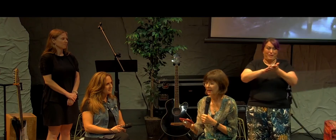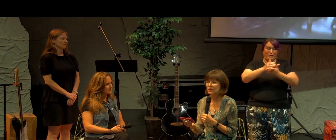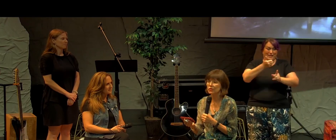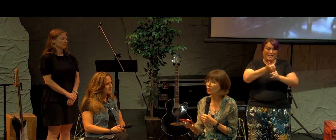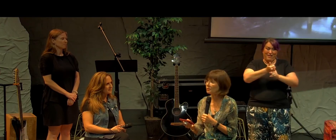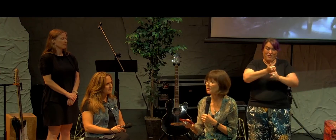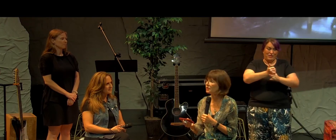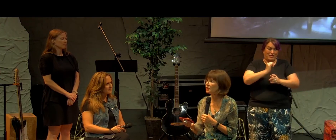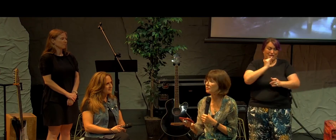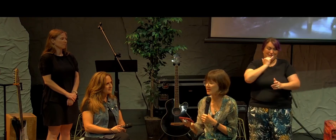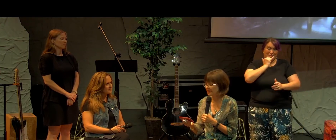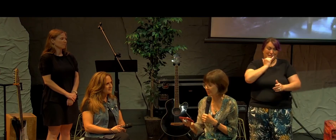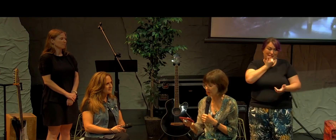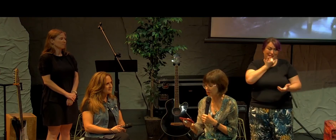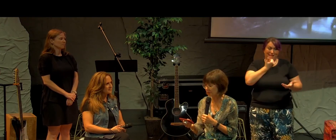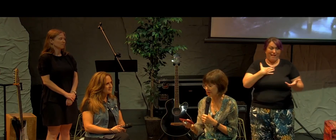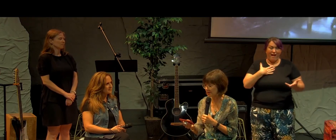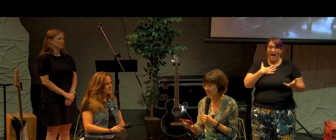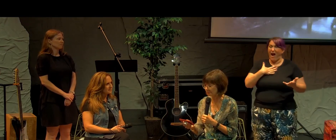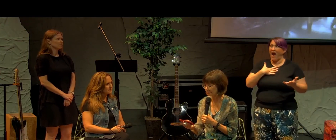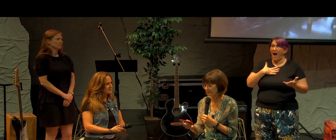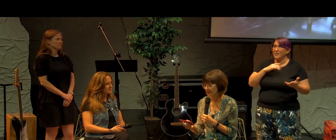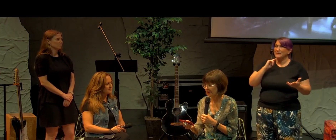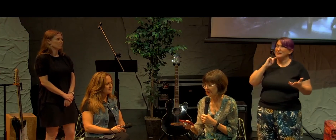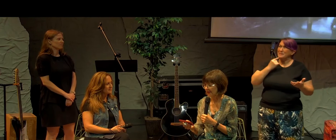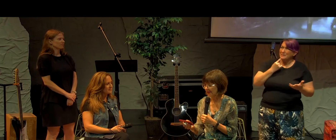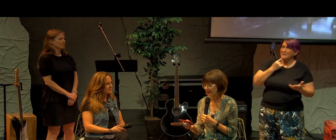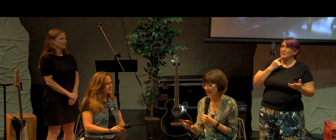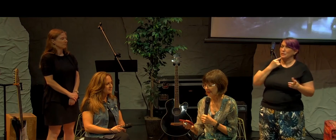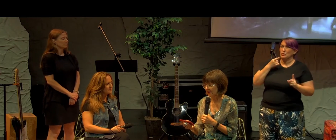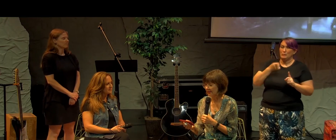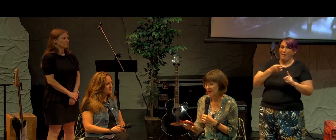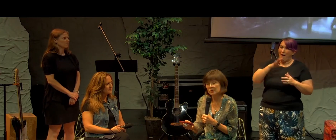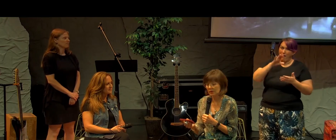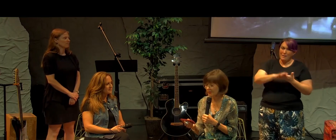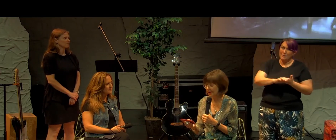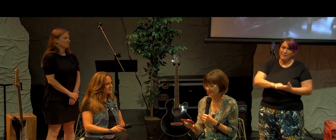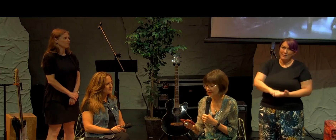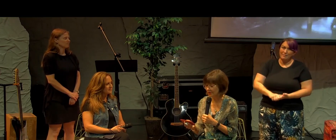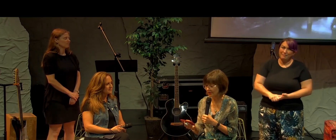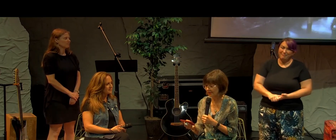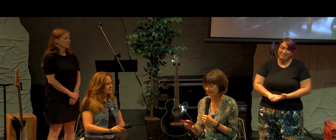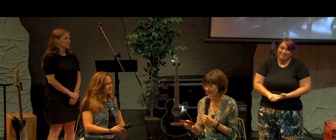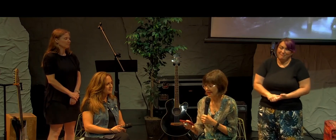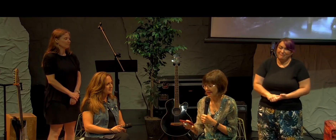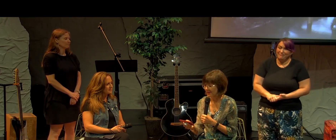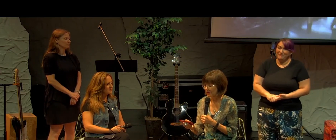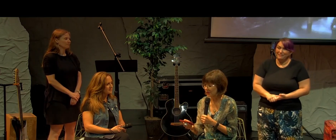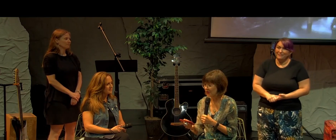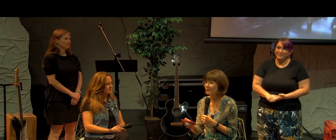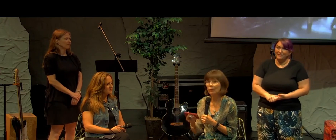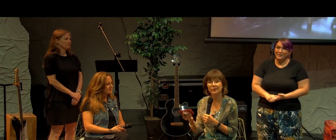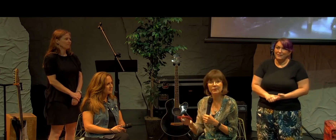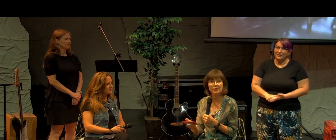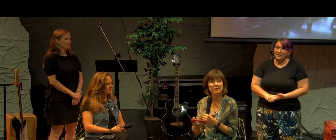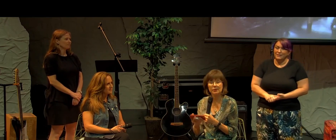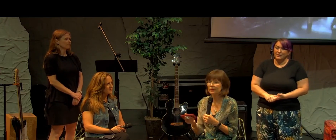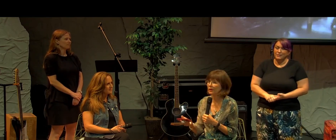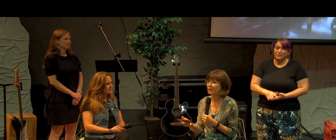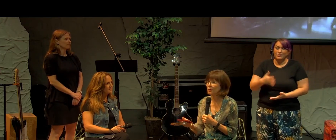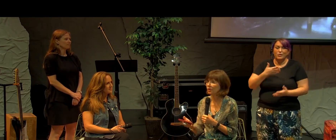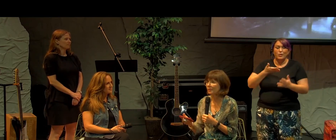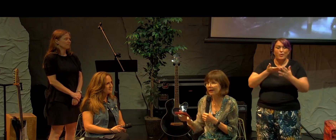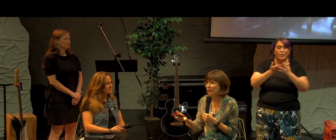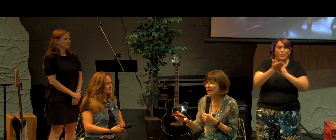I had so much resentment toward my husband. And this was where I was at, she said. And so she went through this grief